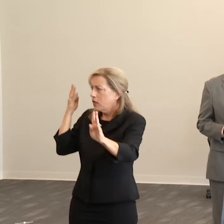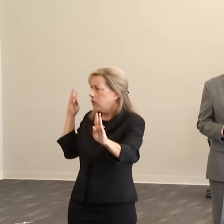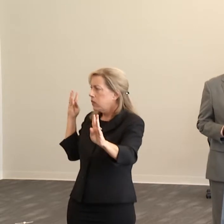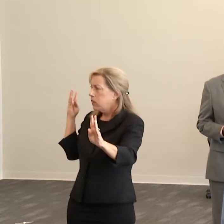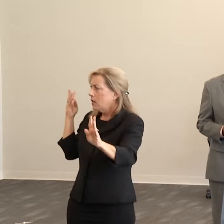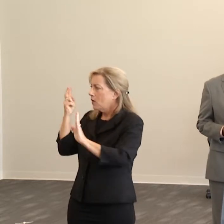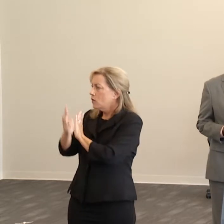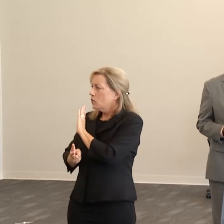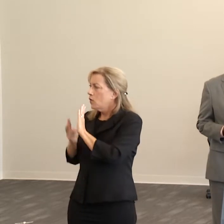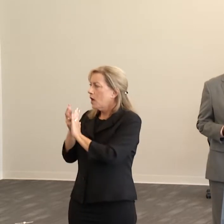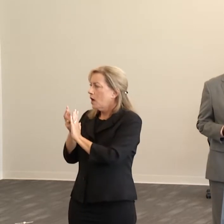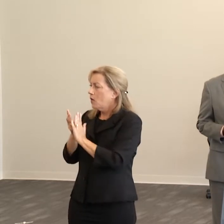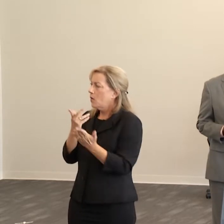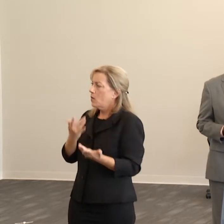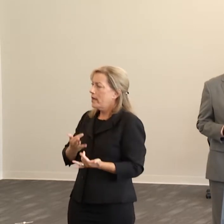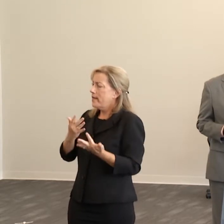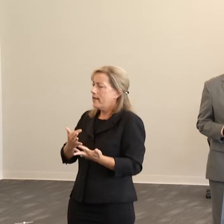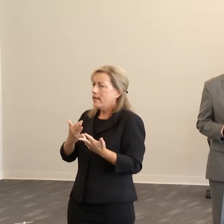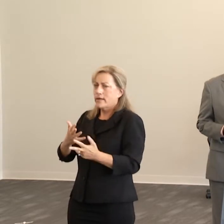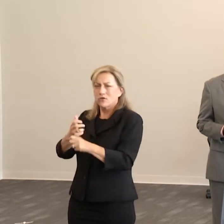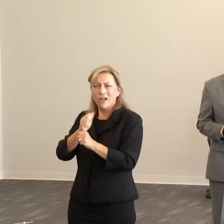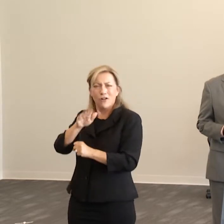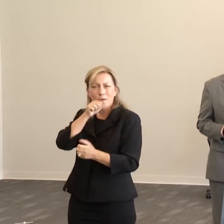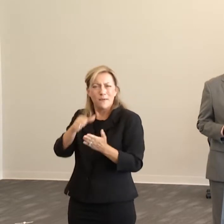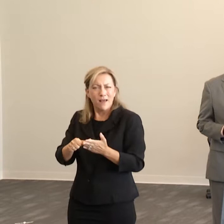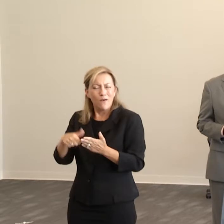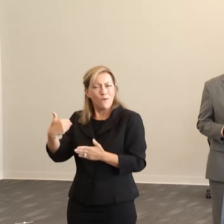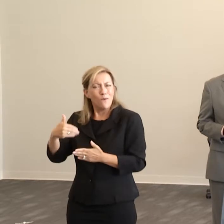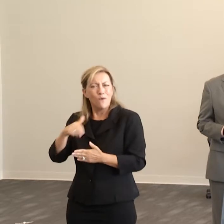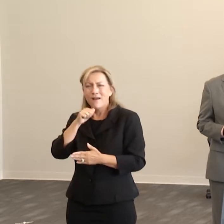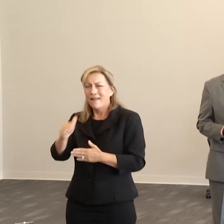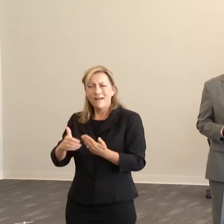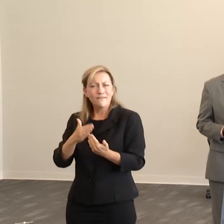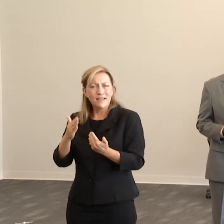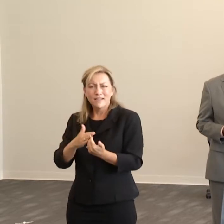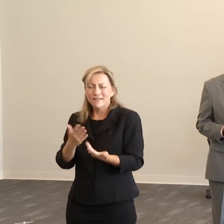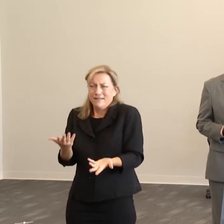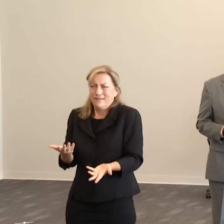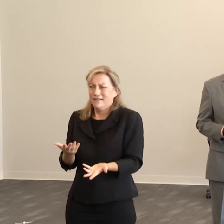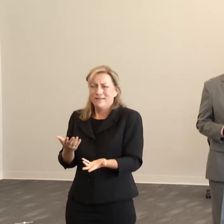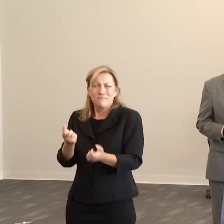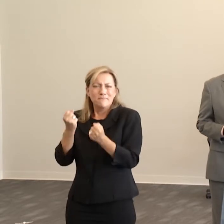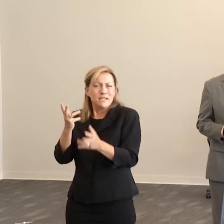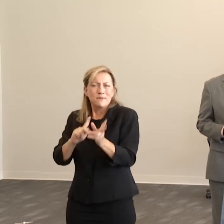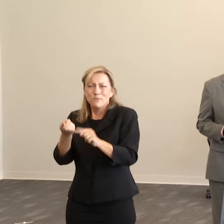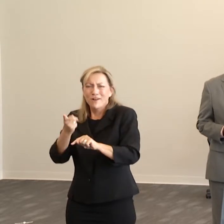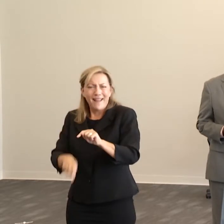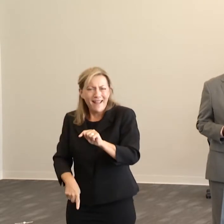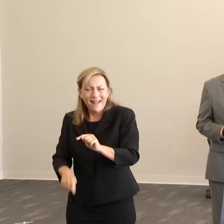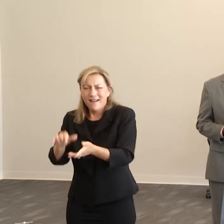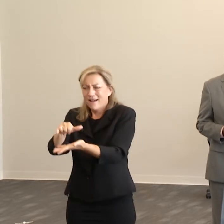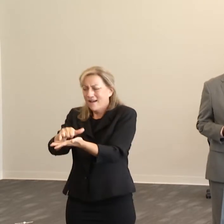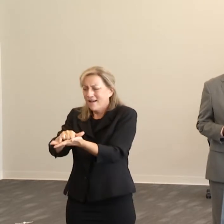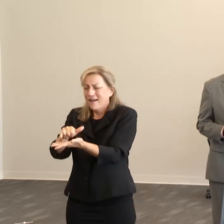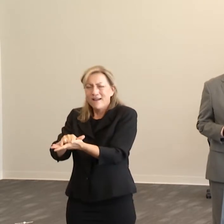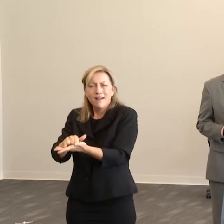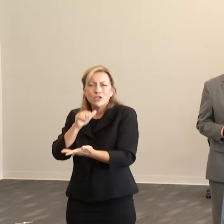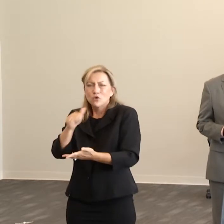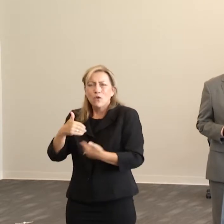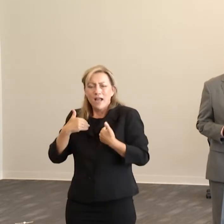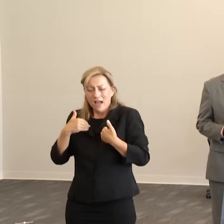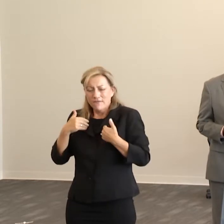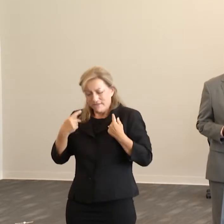hours to pick up her mail. That kind of inconvenience is not even practical for many people. They don't have the mobility or